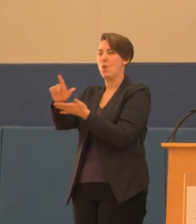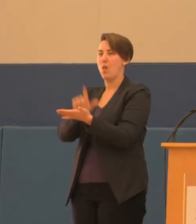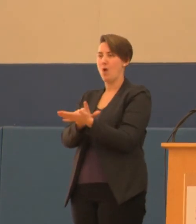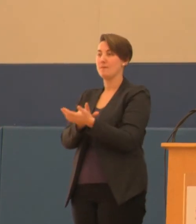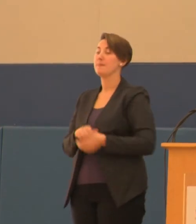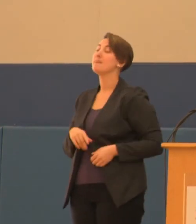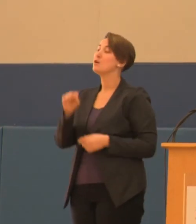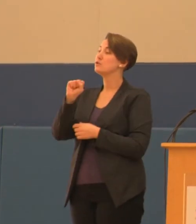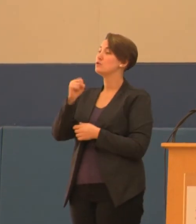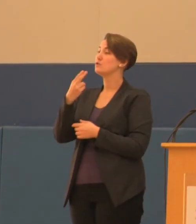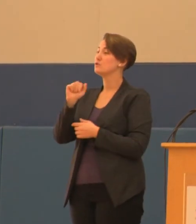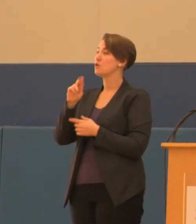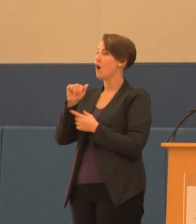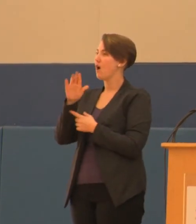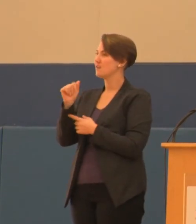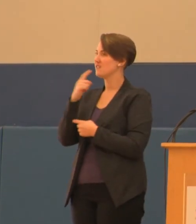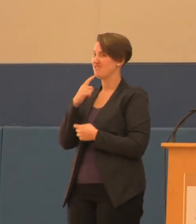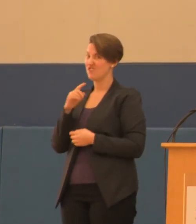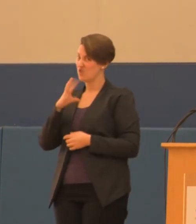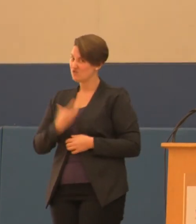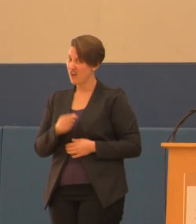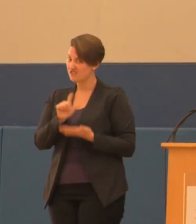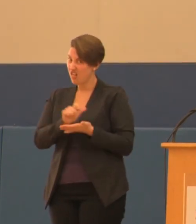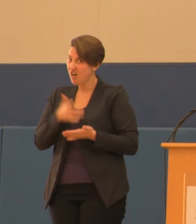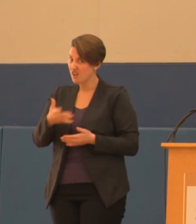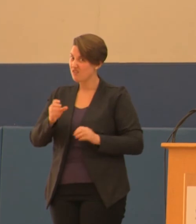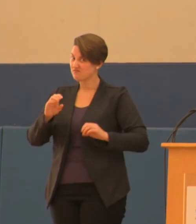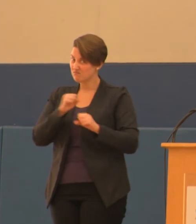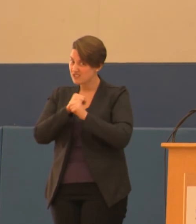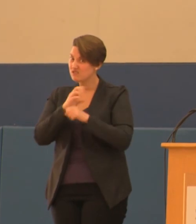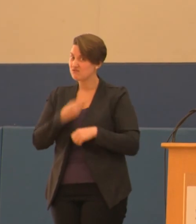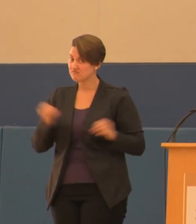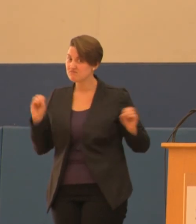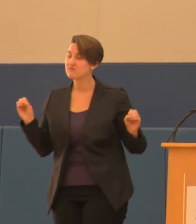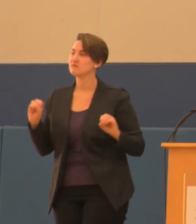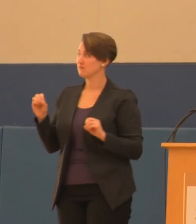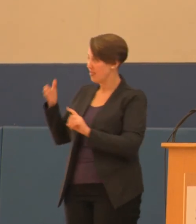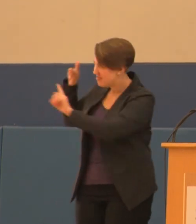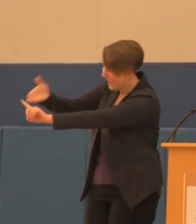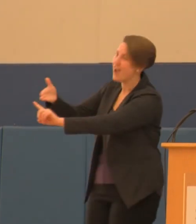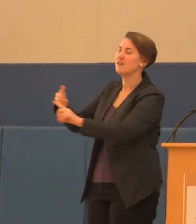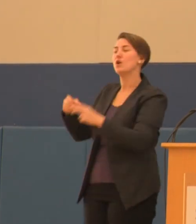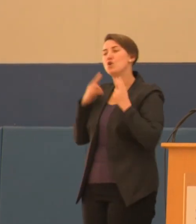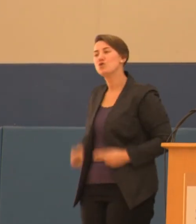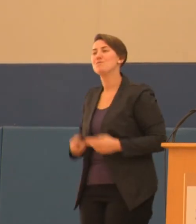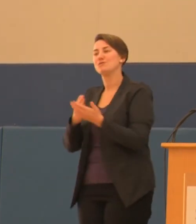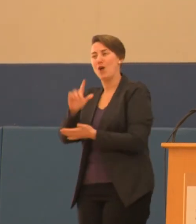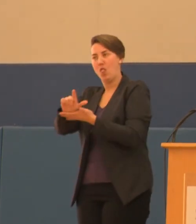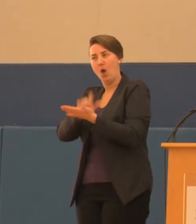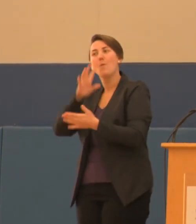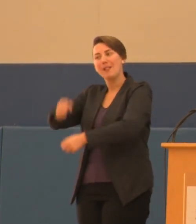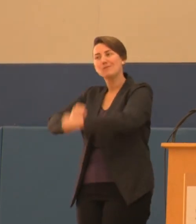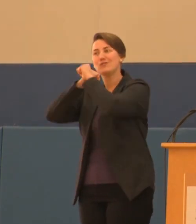She said there are no laws to protect people of transgender. They are. The human rights law protects gender. It